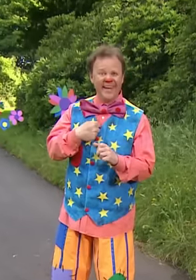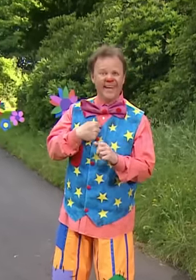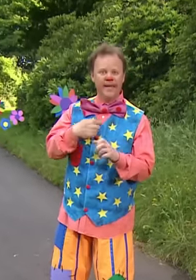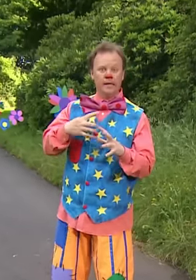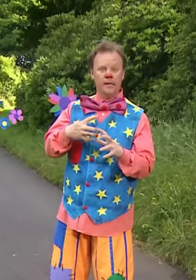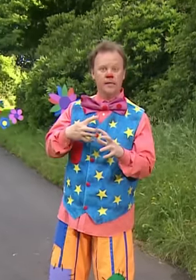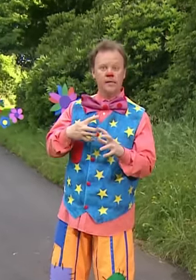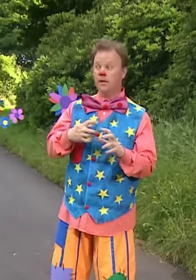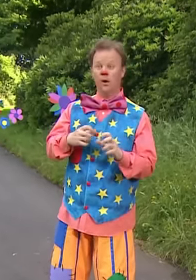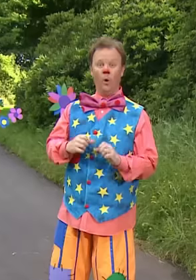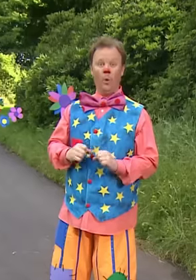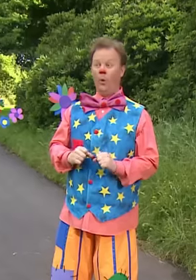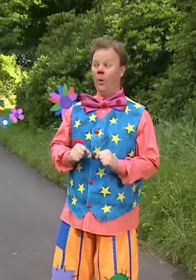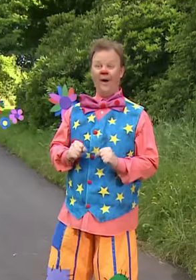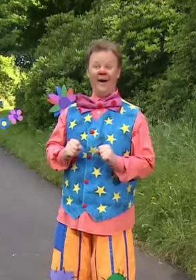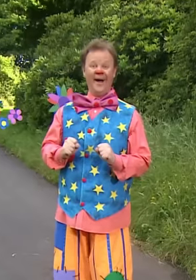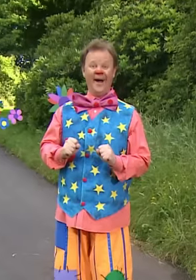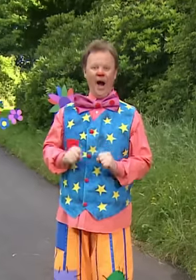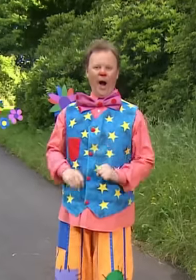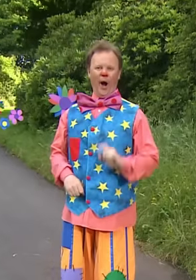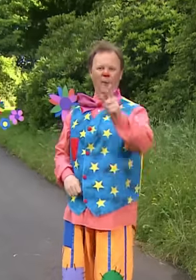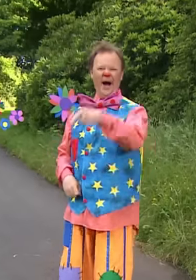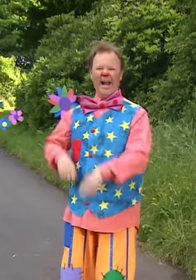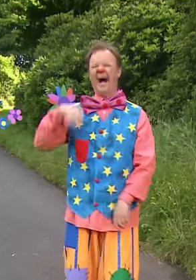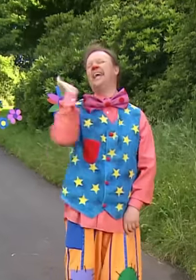I? Yes, you deserve a medal.